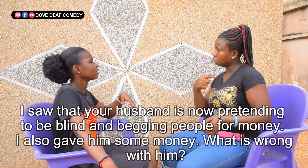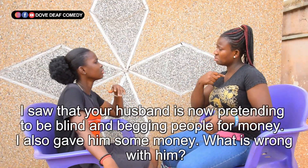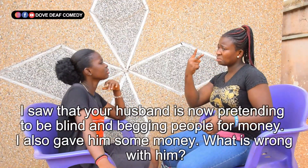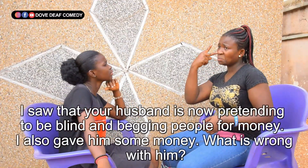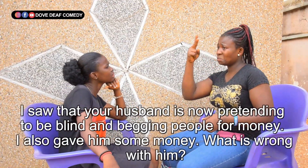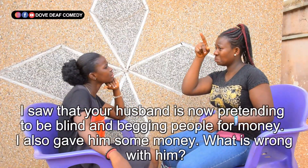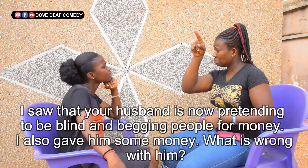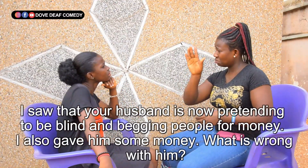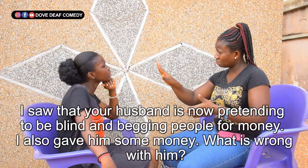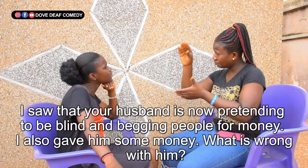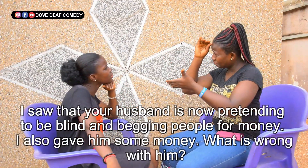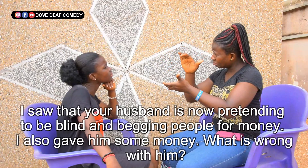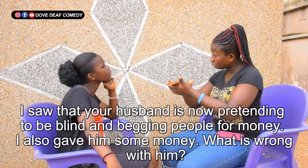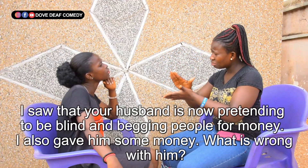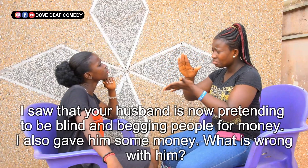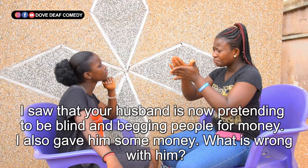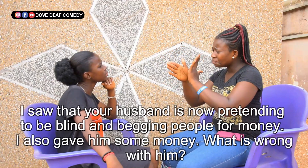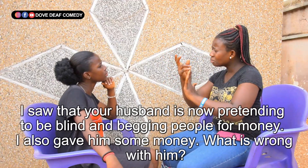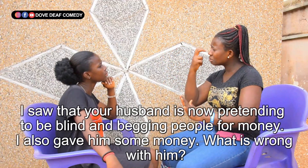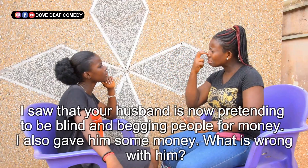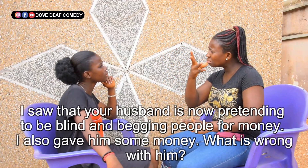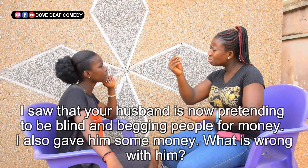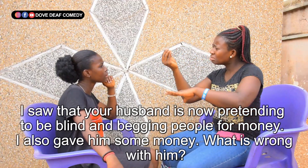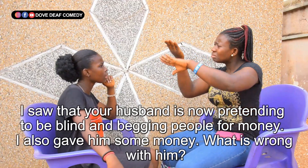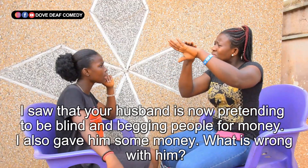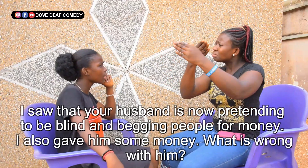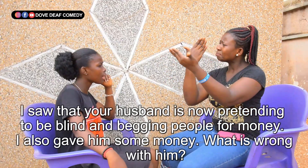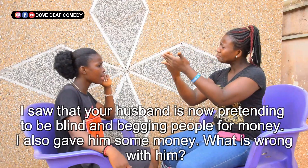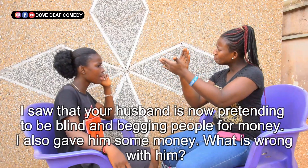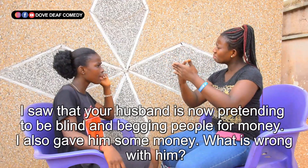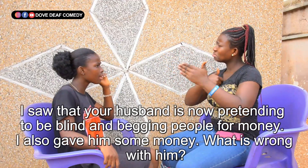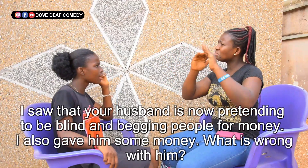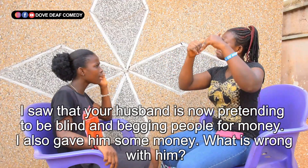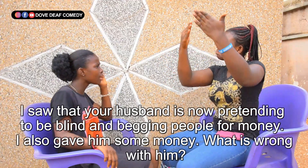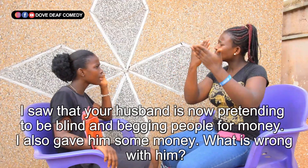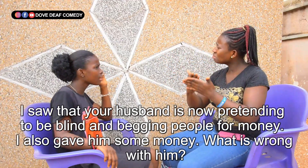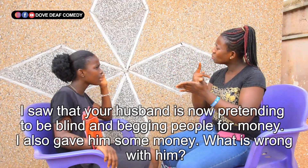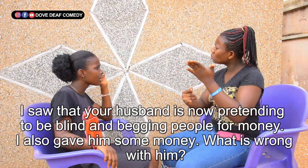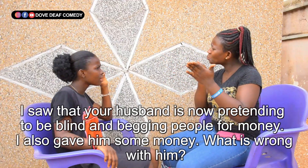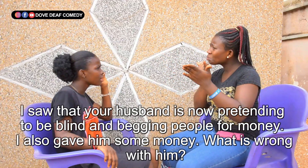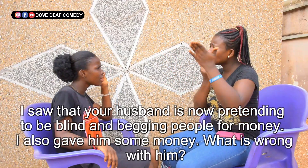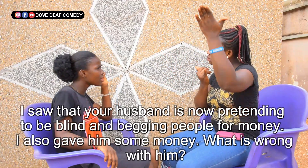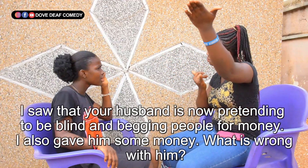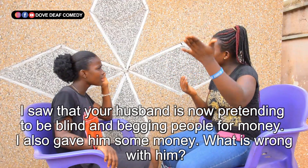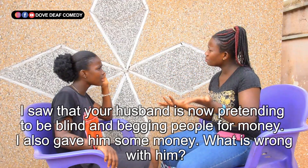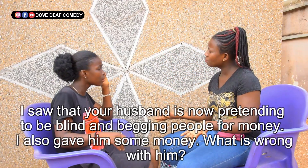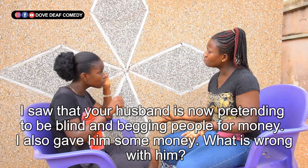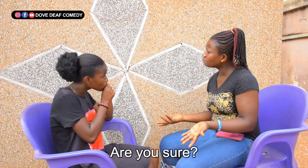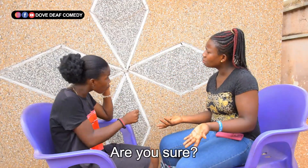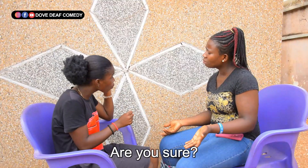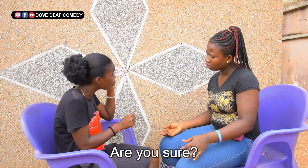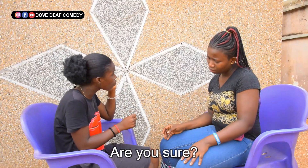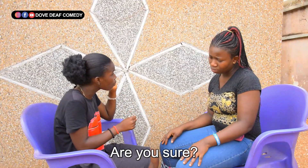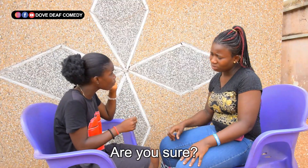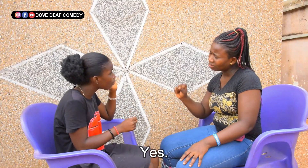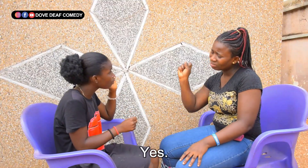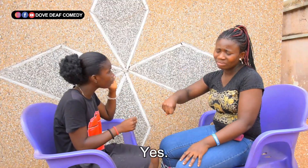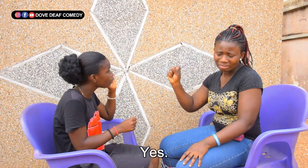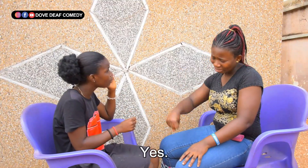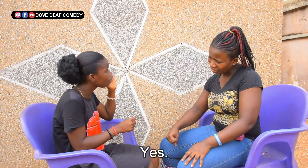I saw that your husband is now pretending to be blind and begging people for money. I also gave him some money. What is wrong with him?